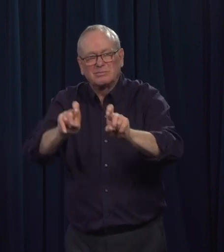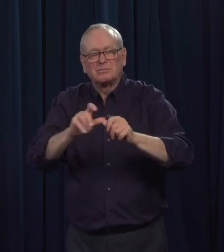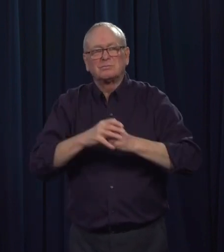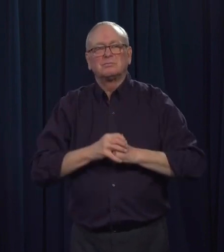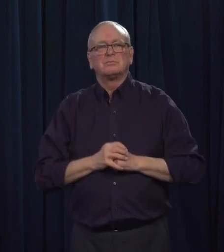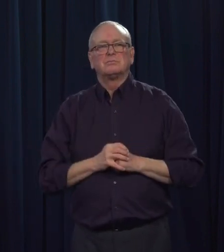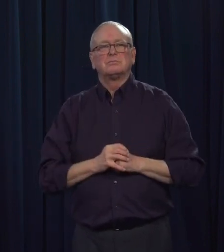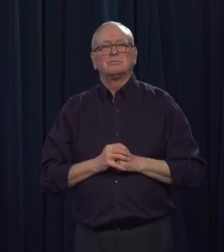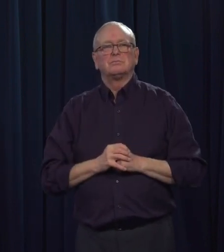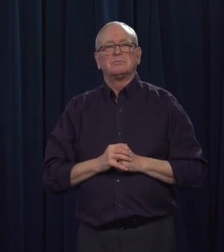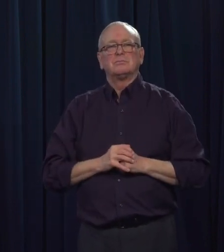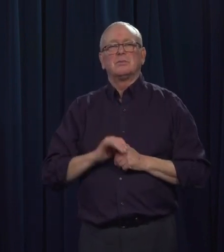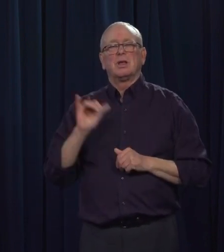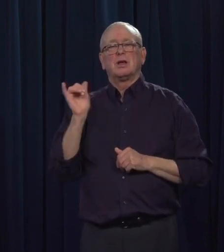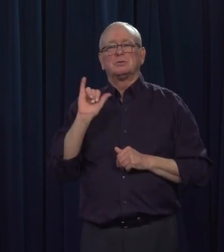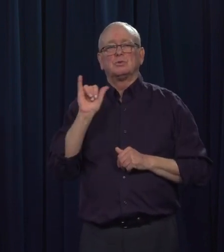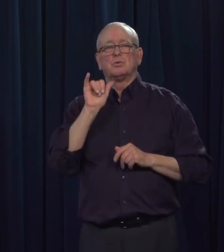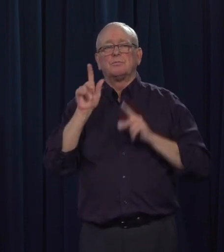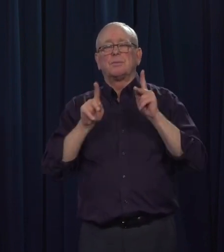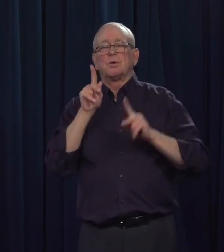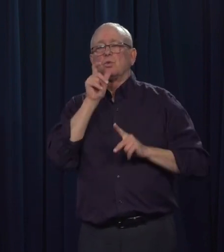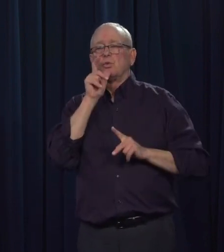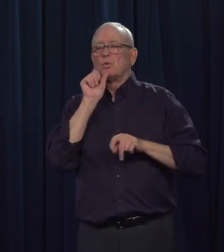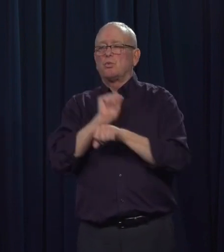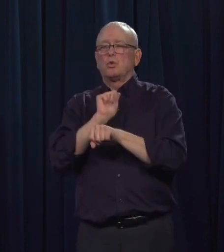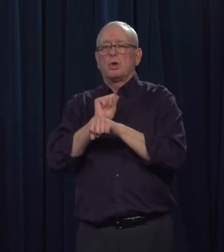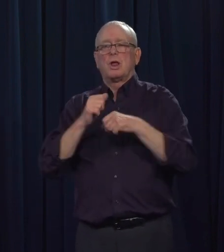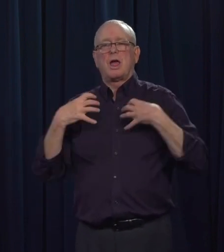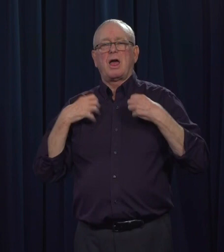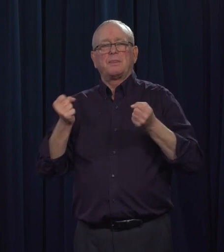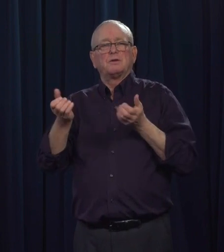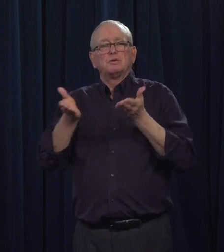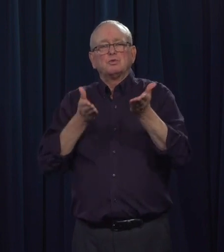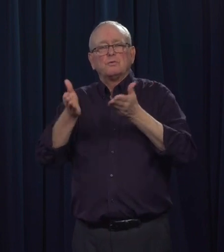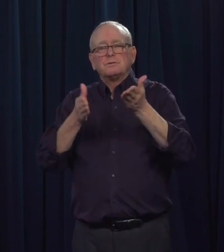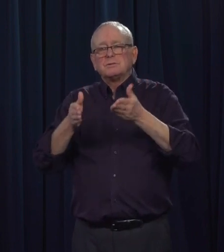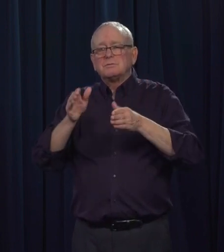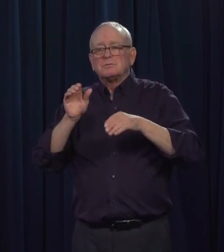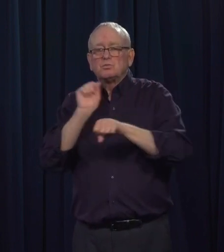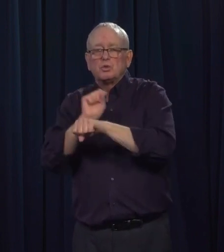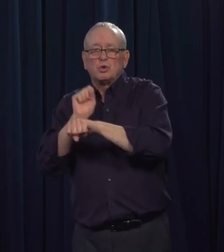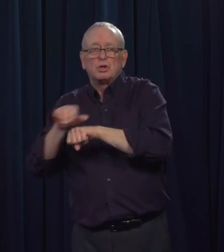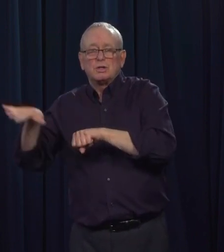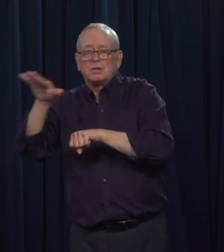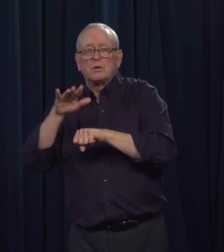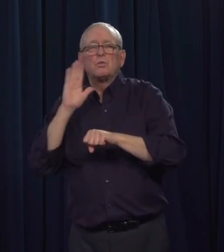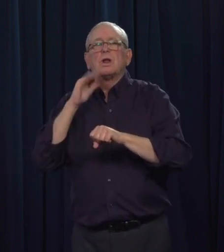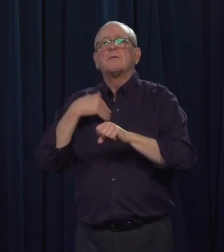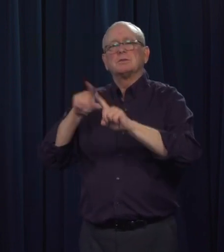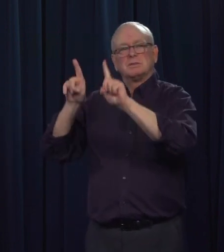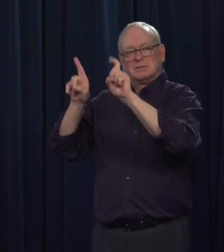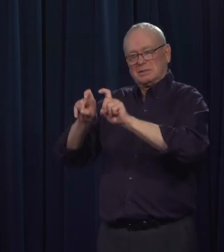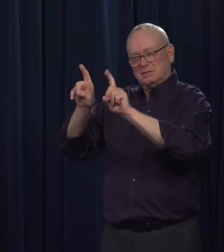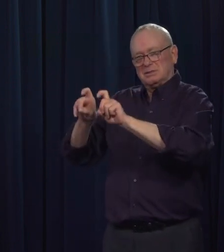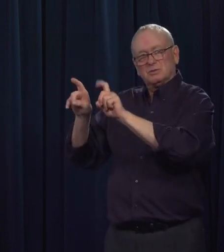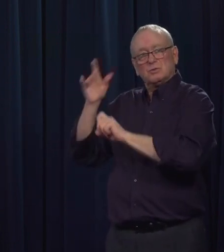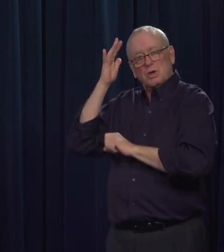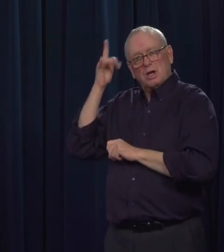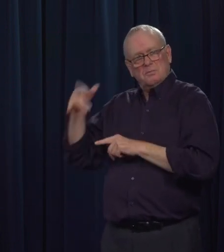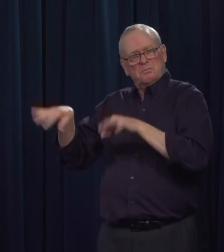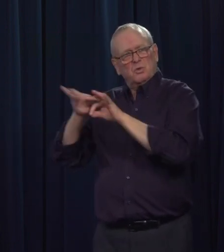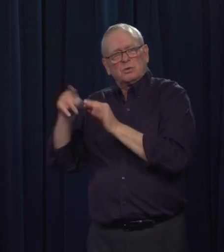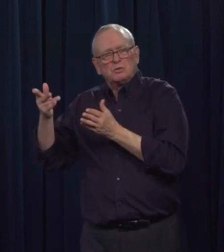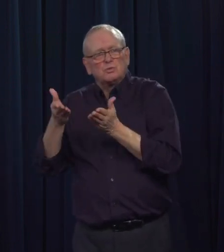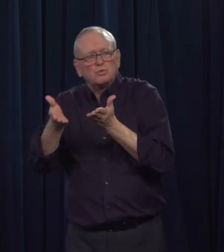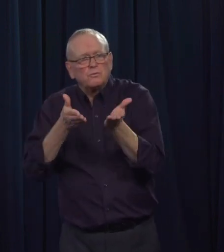healthcare providers we rely on can return to the front line as soon as possible. It also helps us to test some individuals who